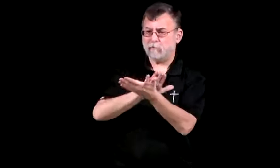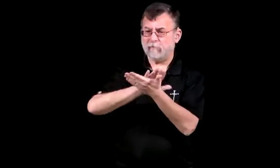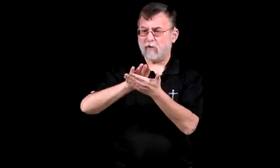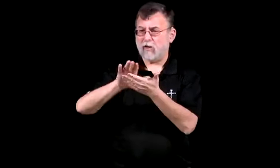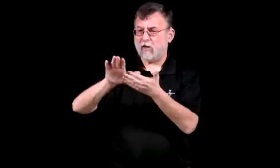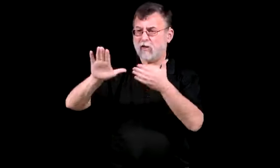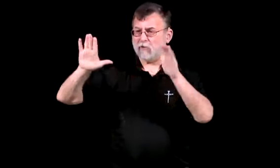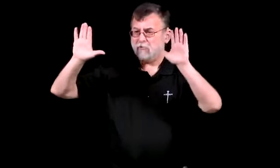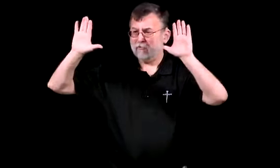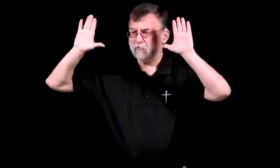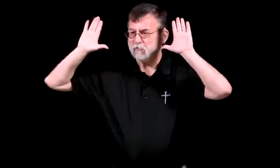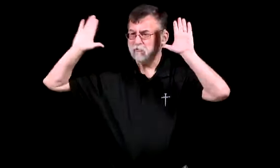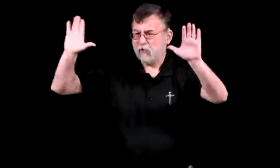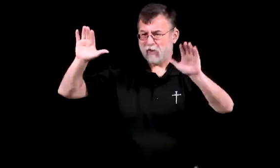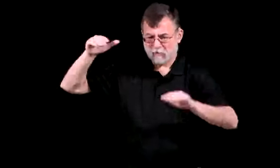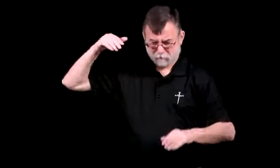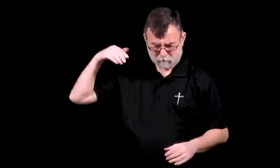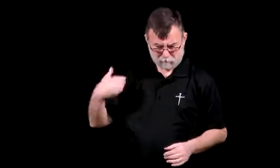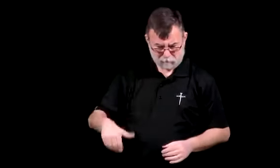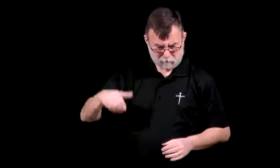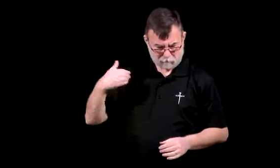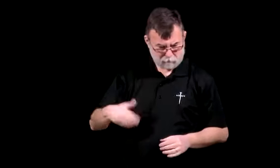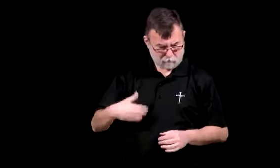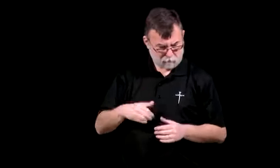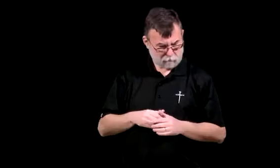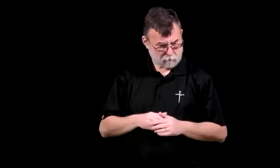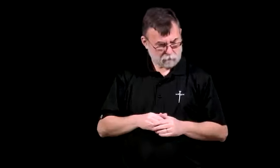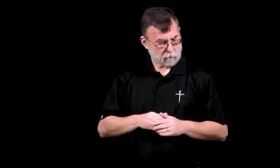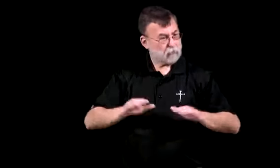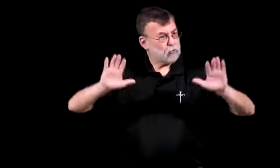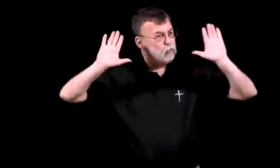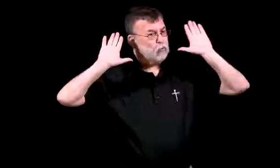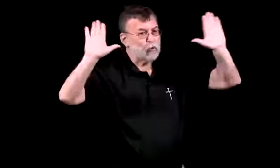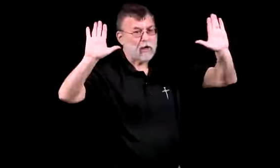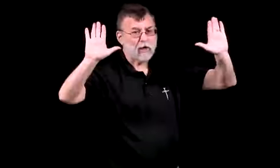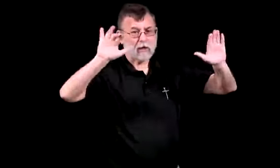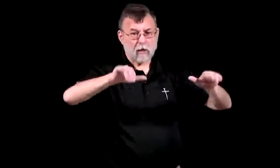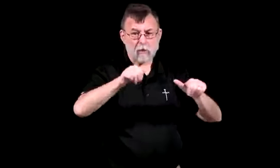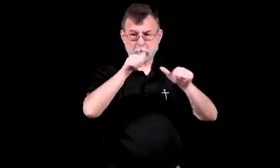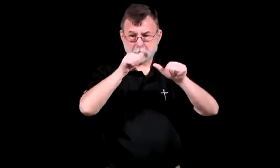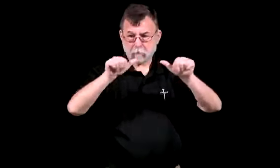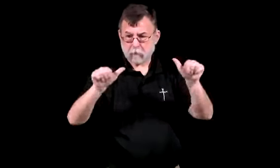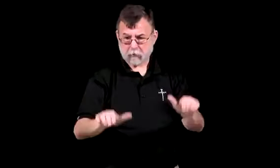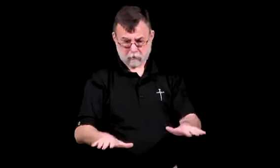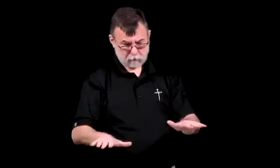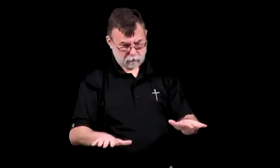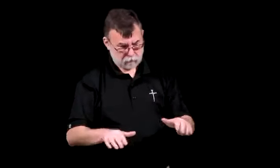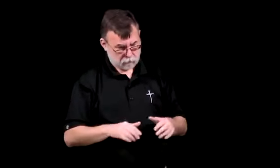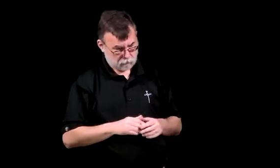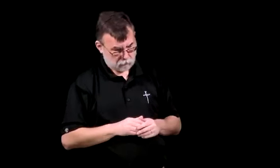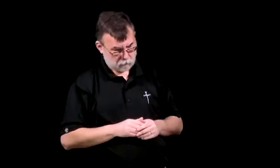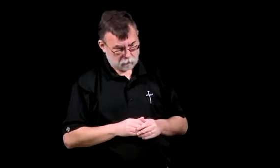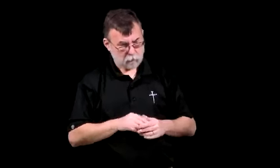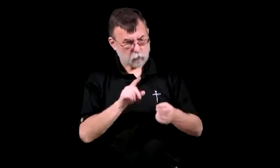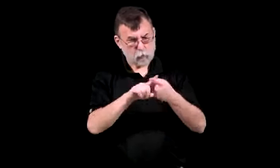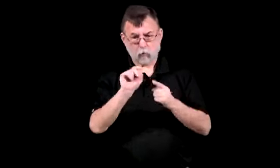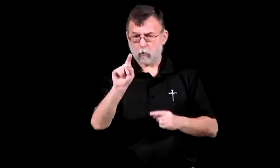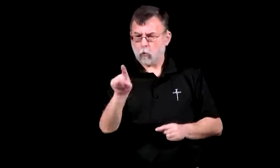So we see his holiness and greatness and blessings